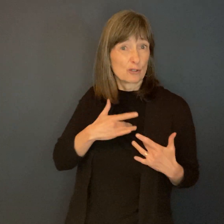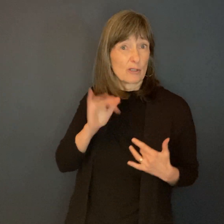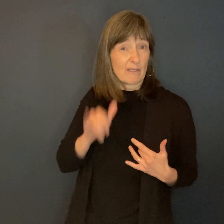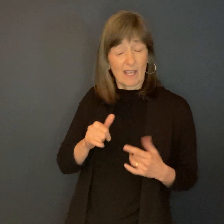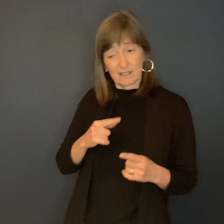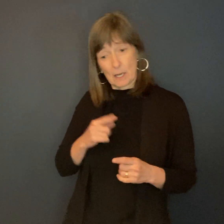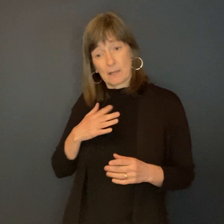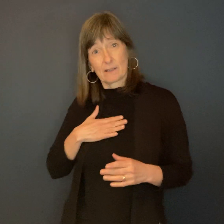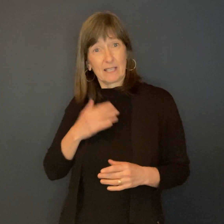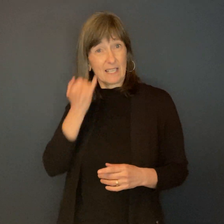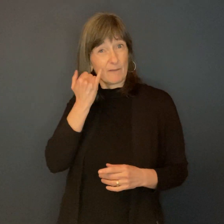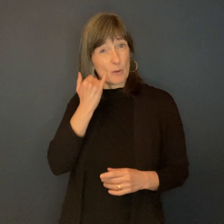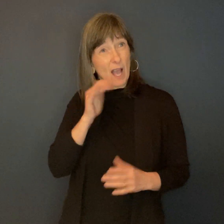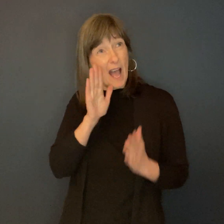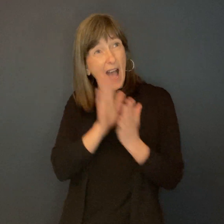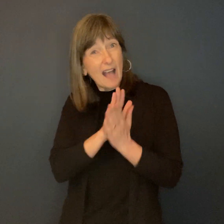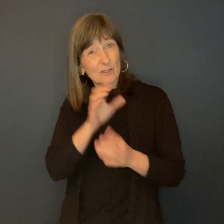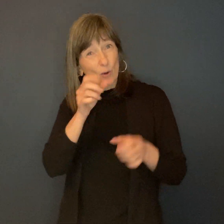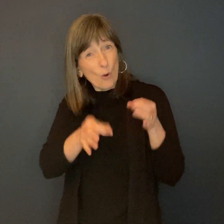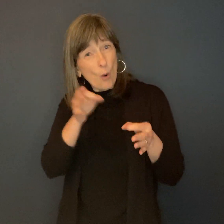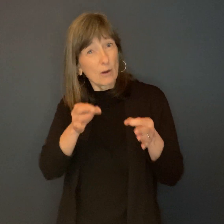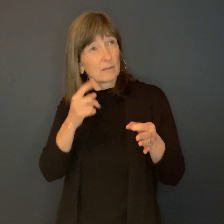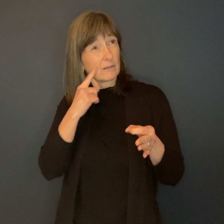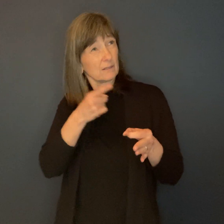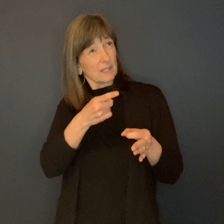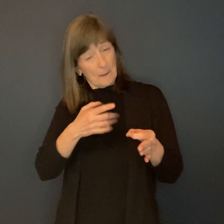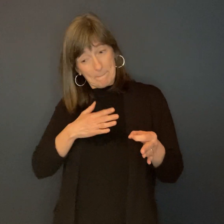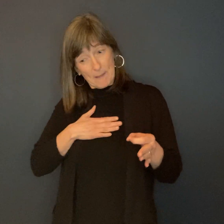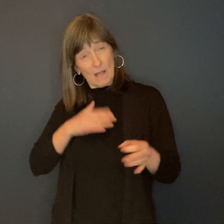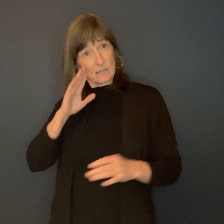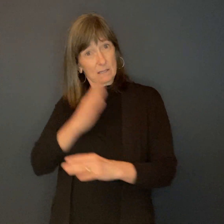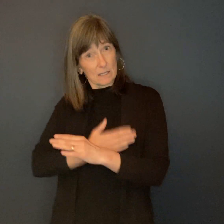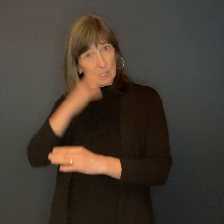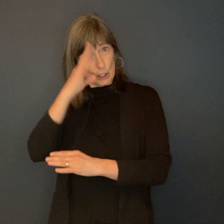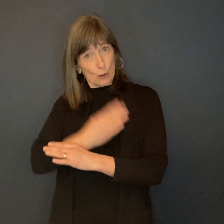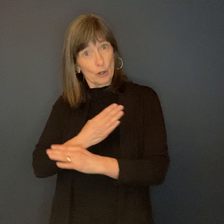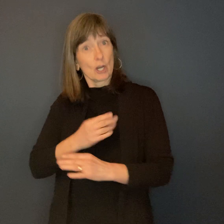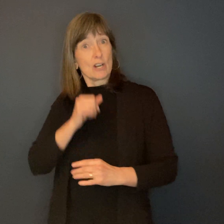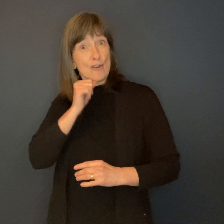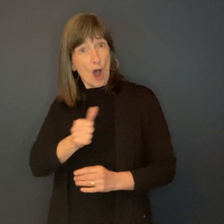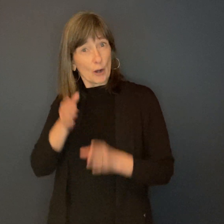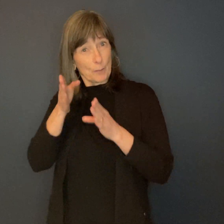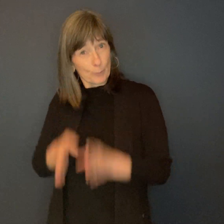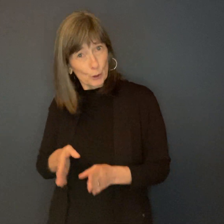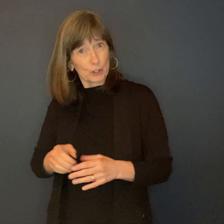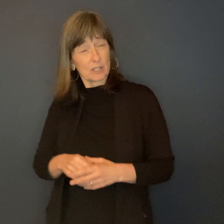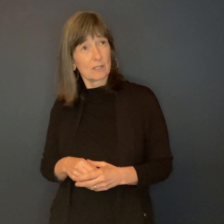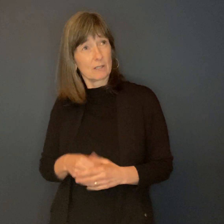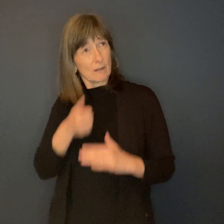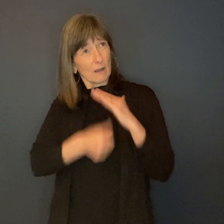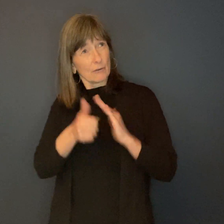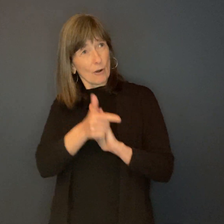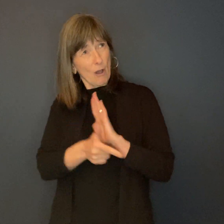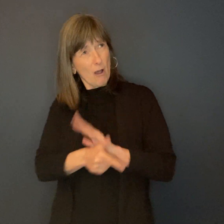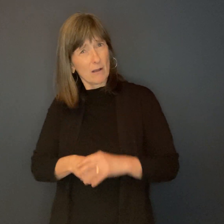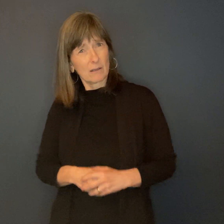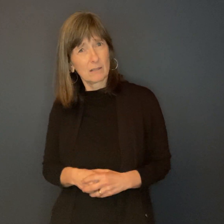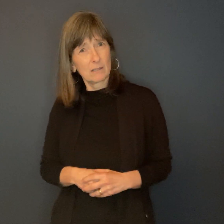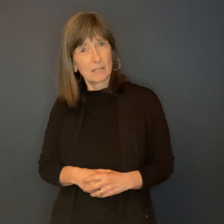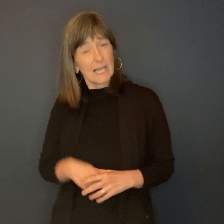to declare your son or daughter a non-person in the face of the law in order to be able to get an MCP card or to be